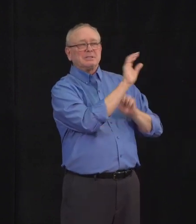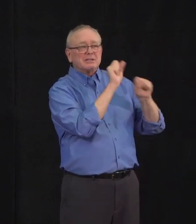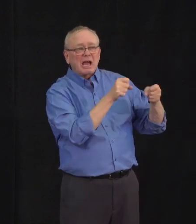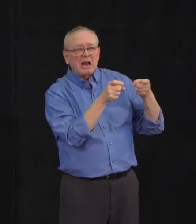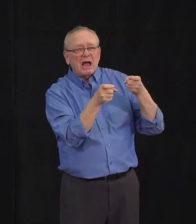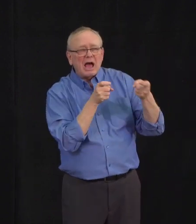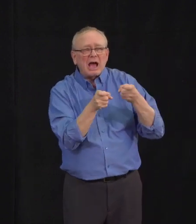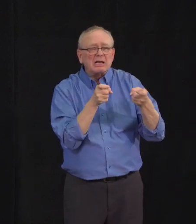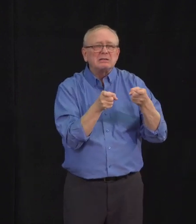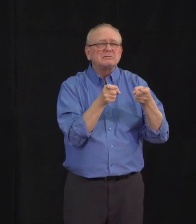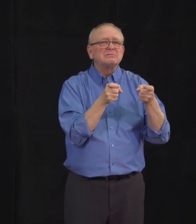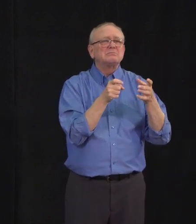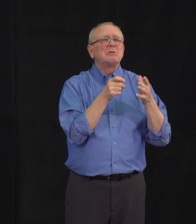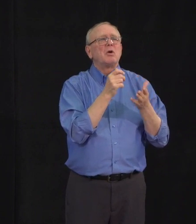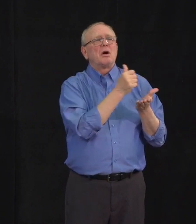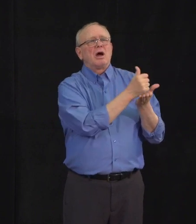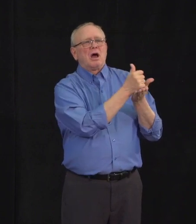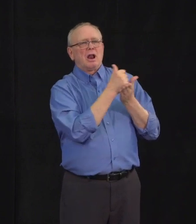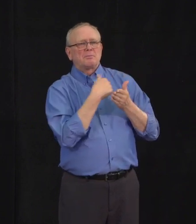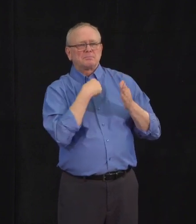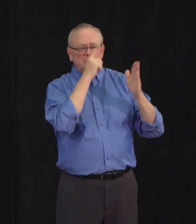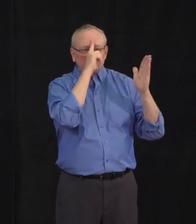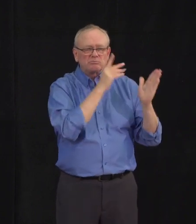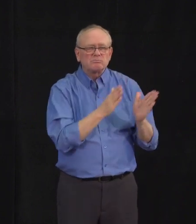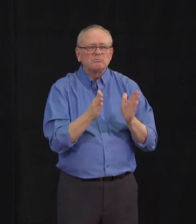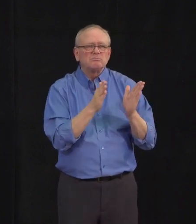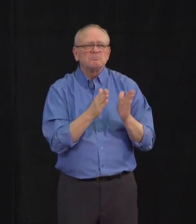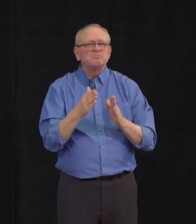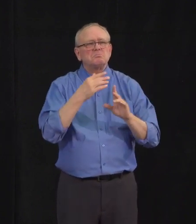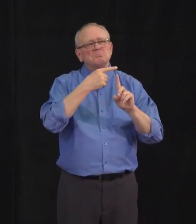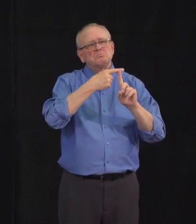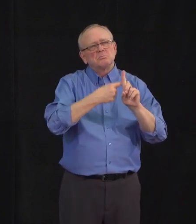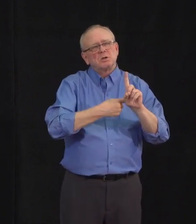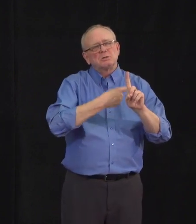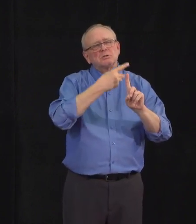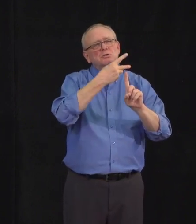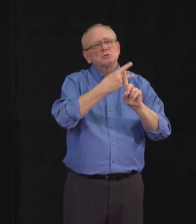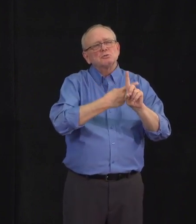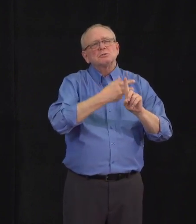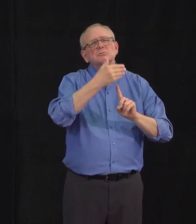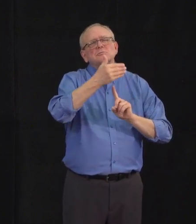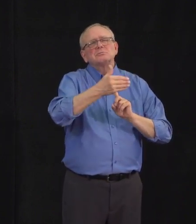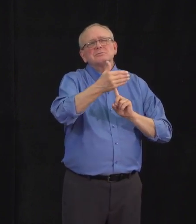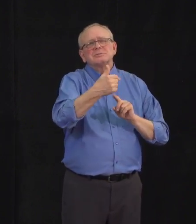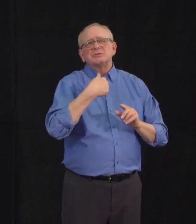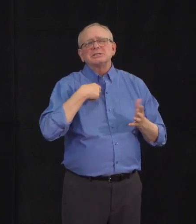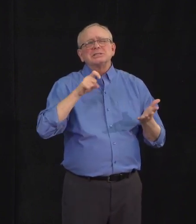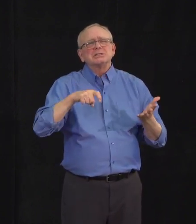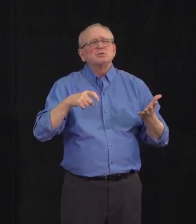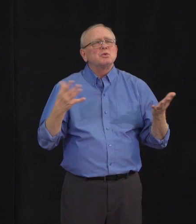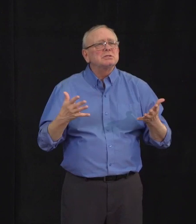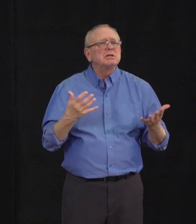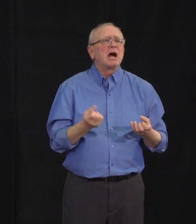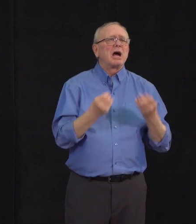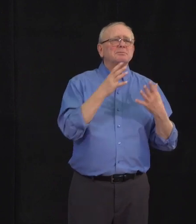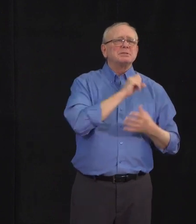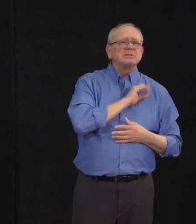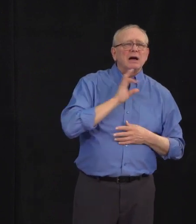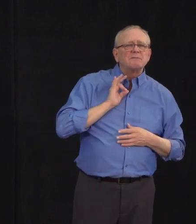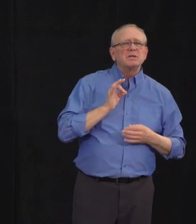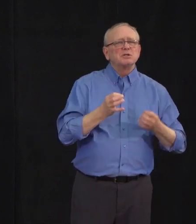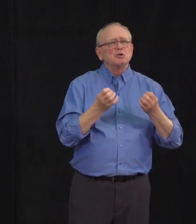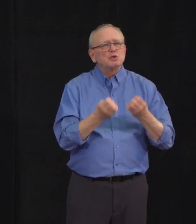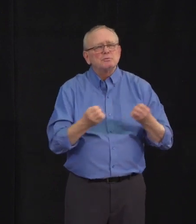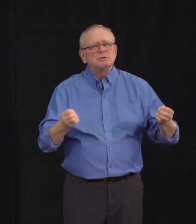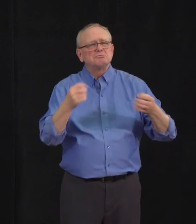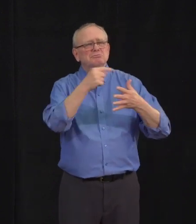months. And so the question about how many deaths we might anticipate is not something that we can predict with accuracy. And